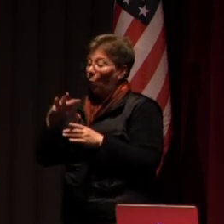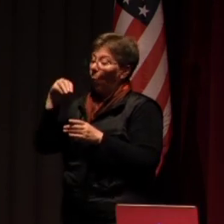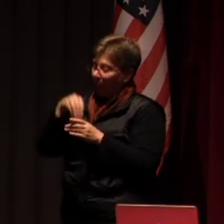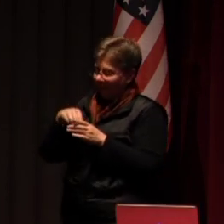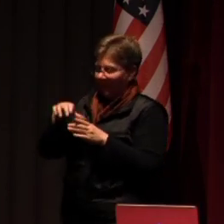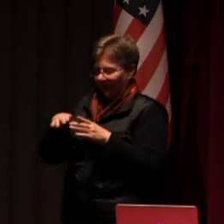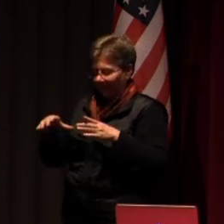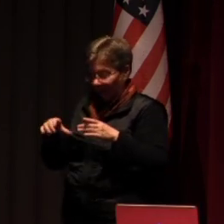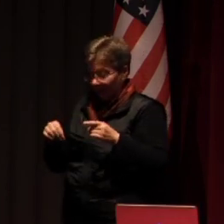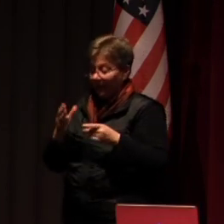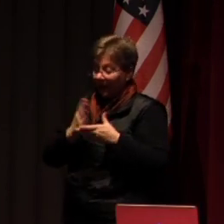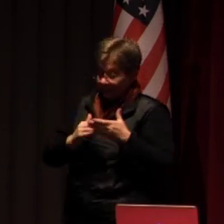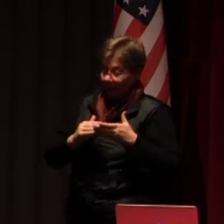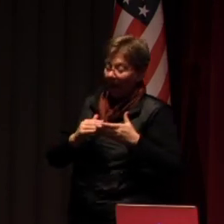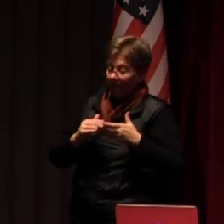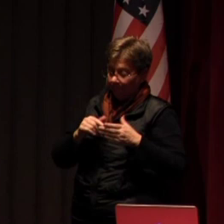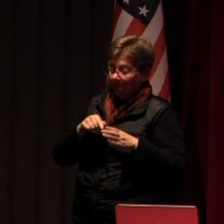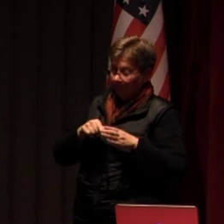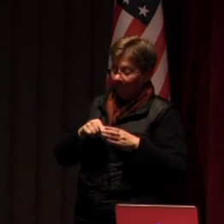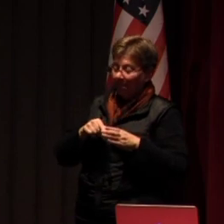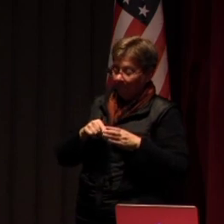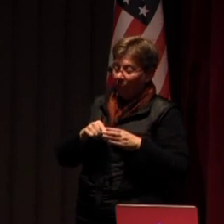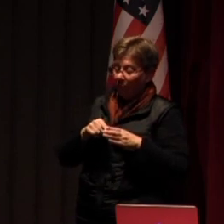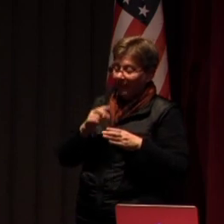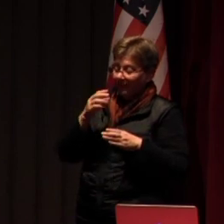some that Napoleon certainly betrayed and traduced.